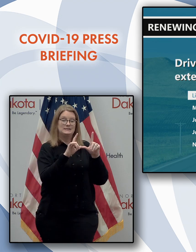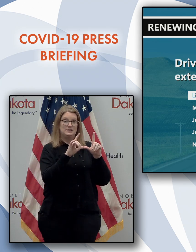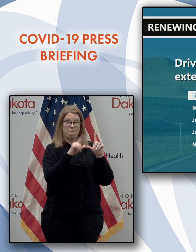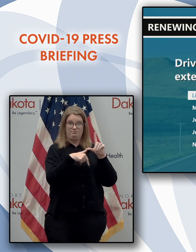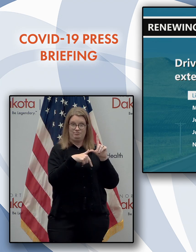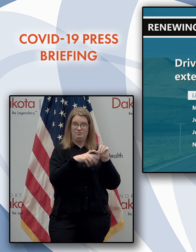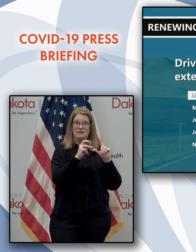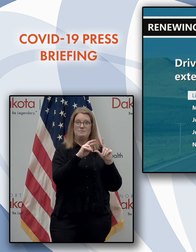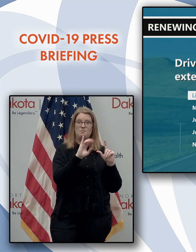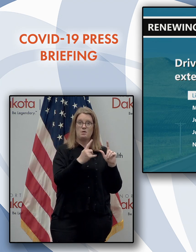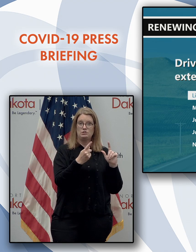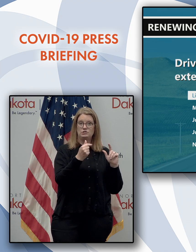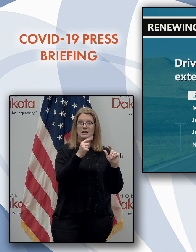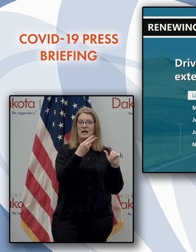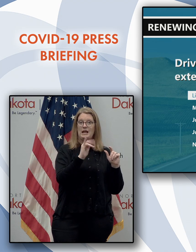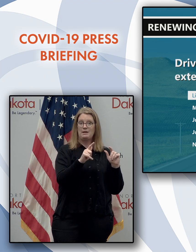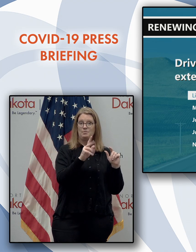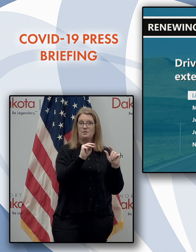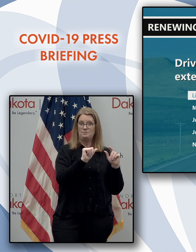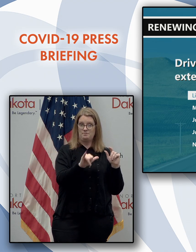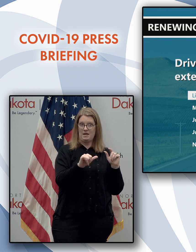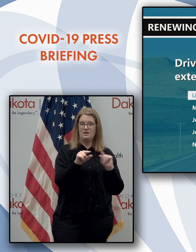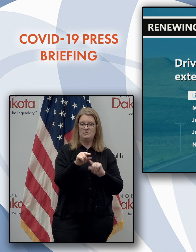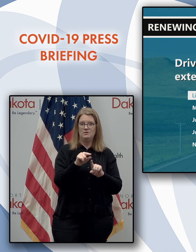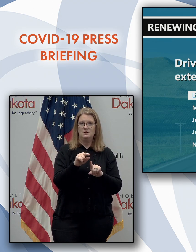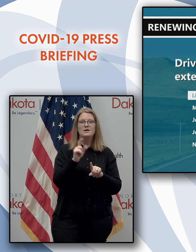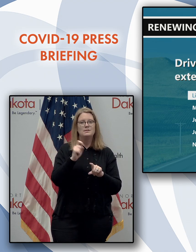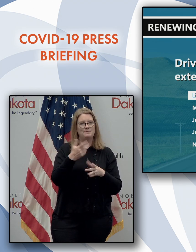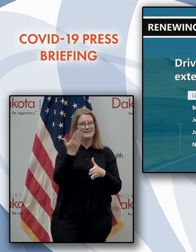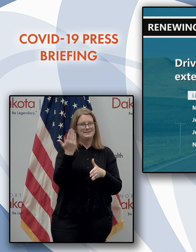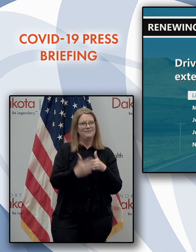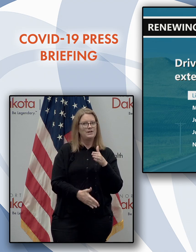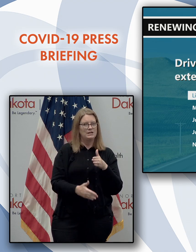in March, April, or May must still be renewed by September